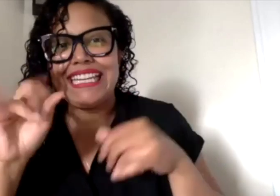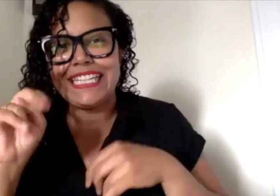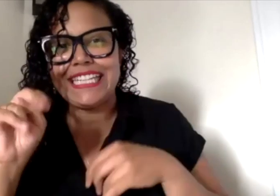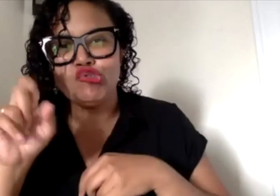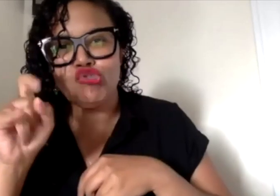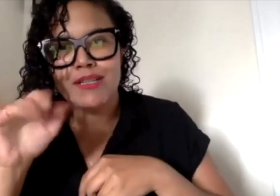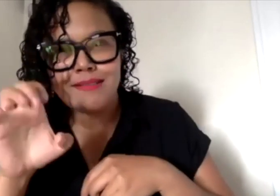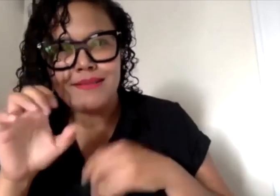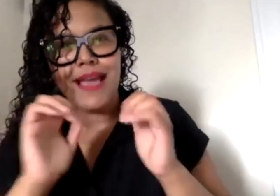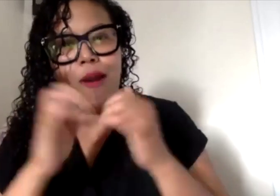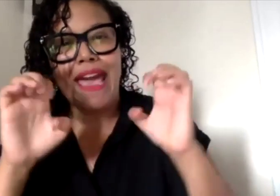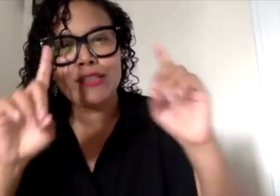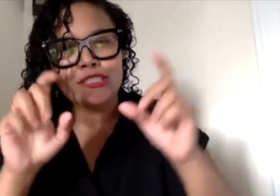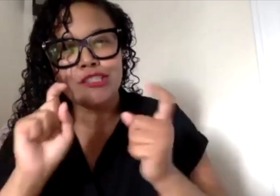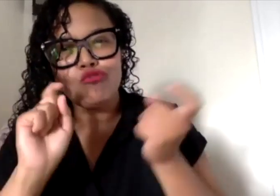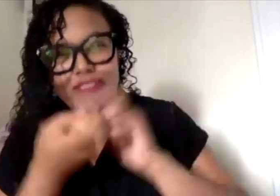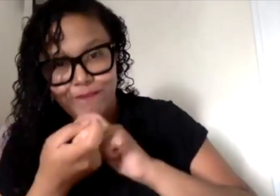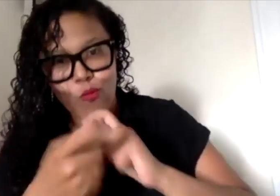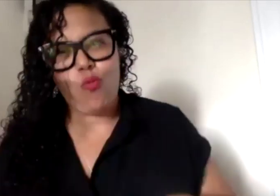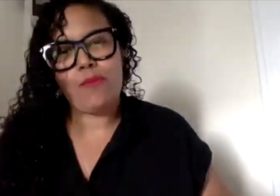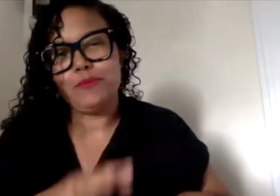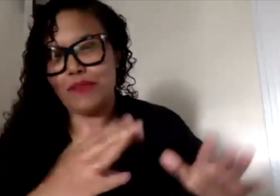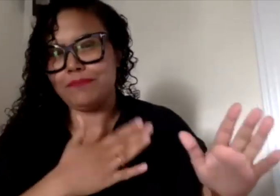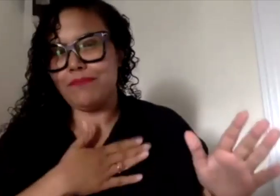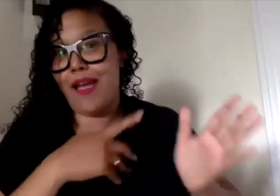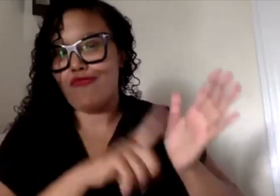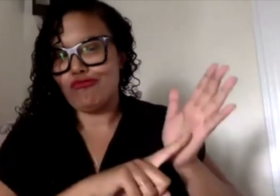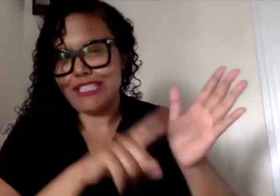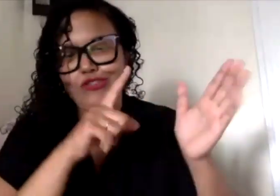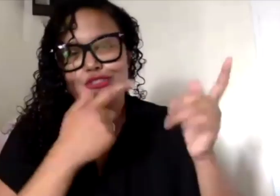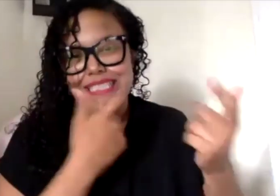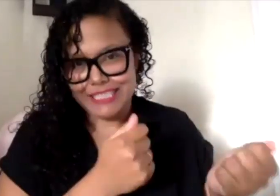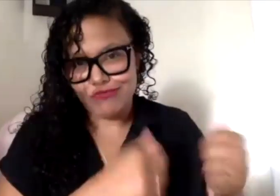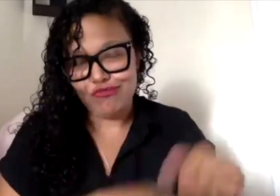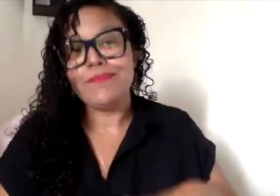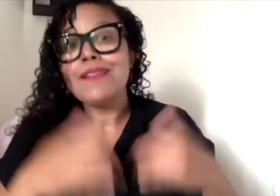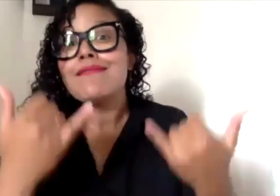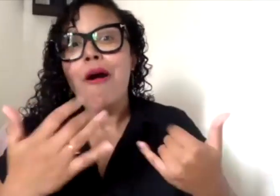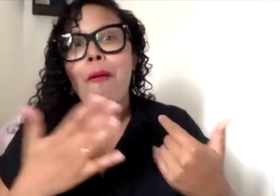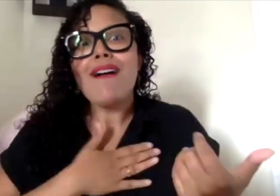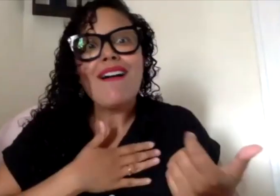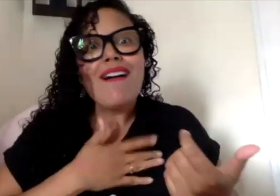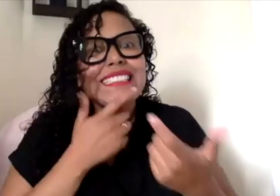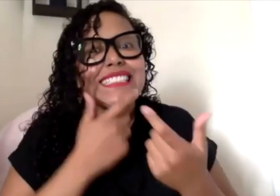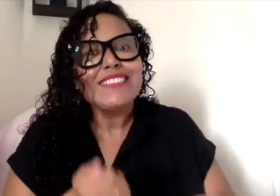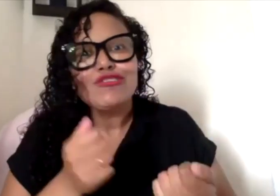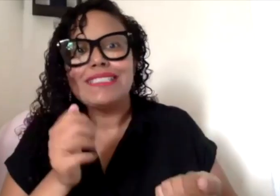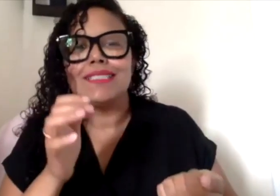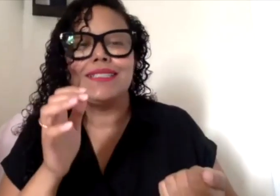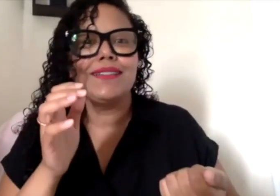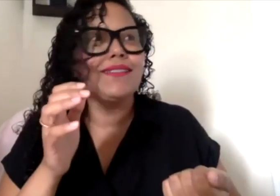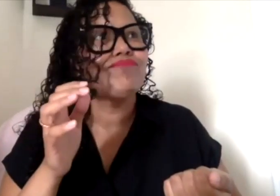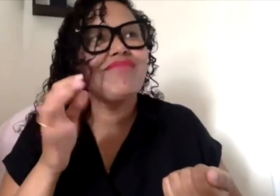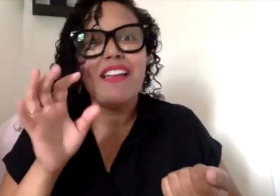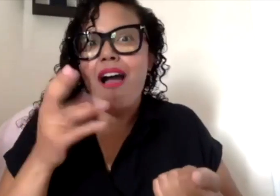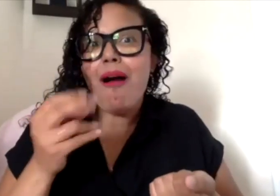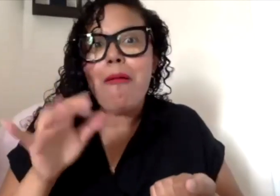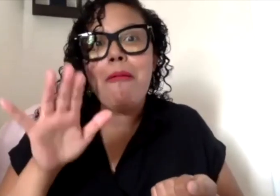I'm looking at systemic issues and injustices within the education system. And my areas